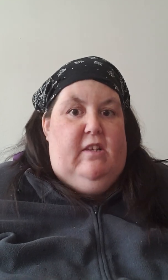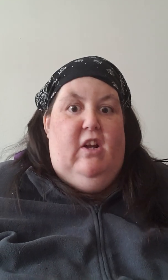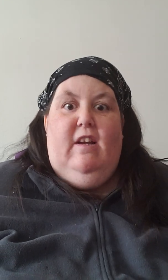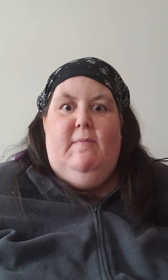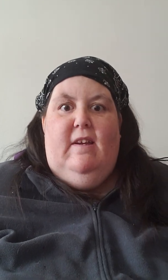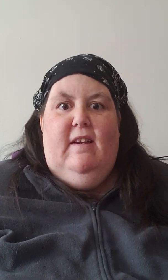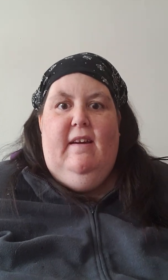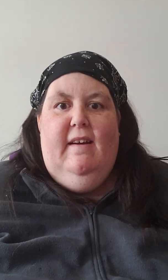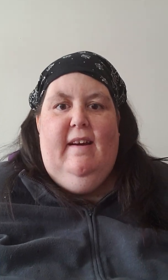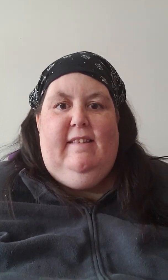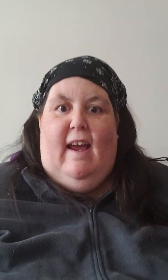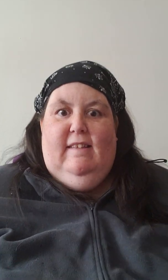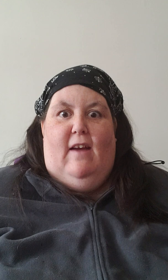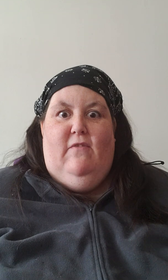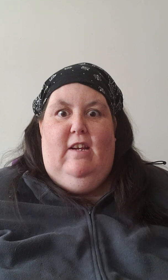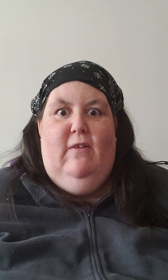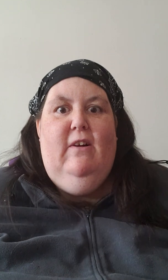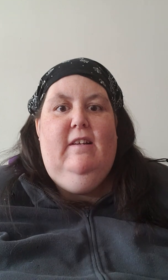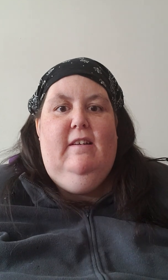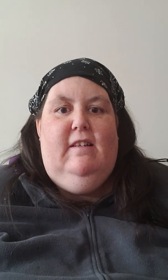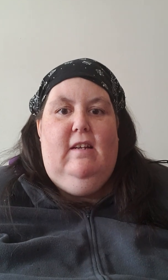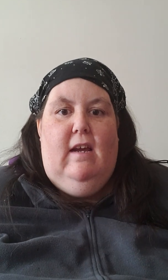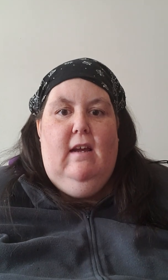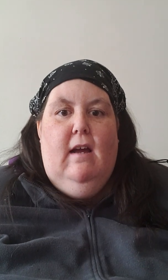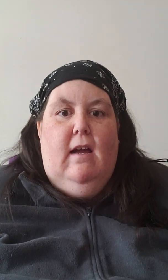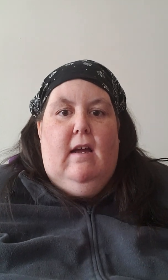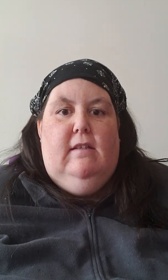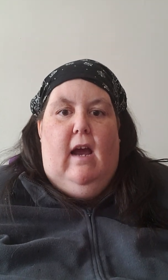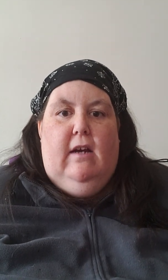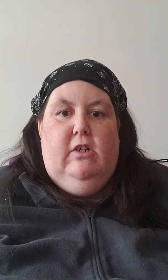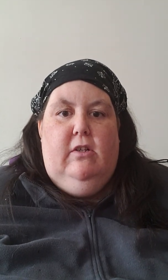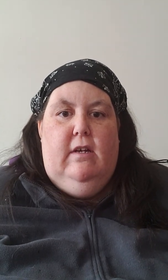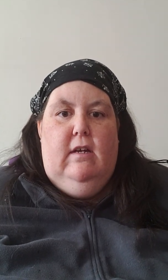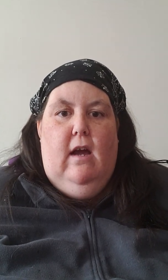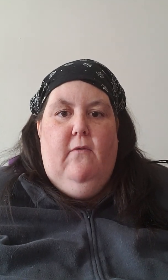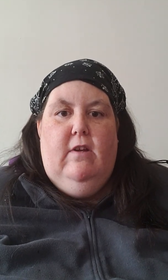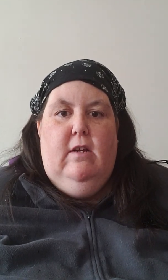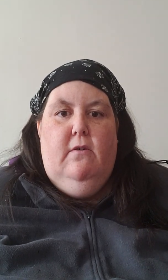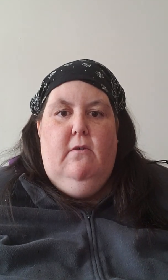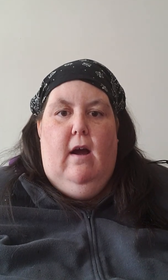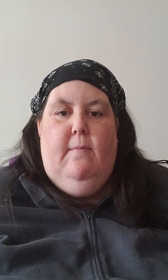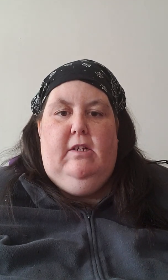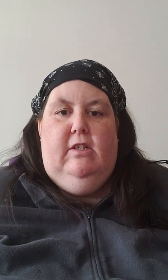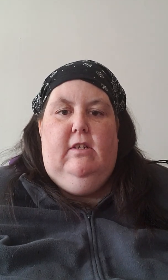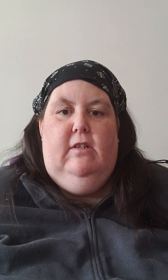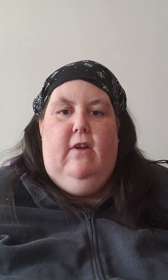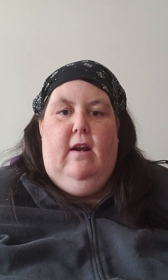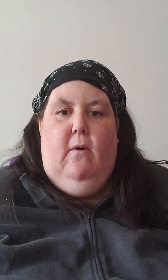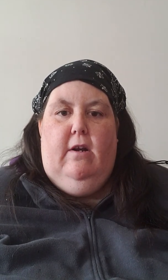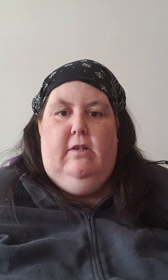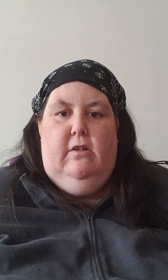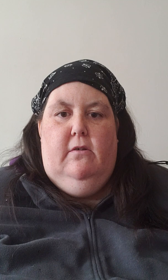not going to be a sad video today. It's actually a video I mentioned that I wanted to do